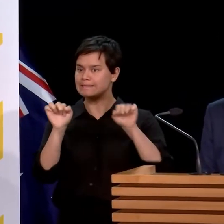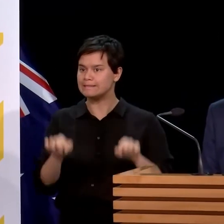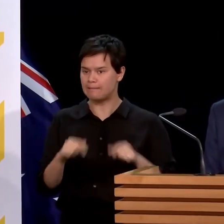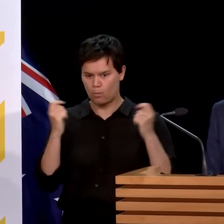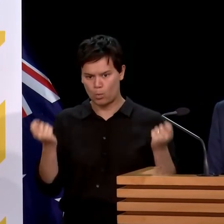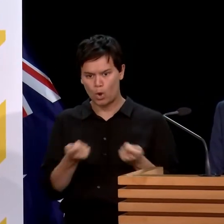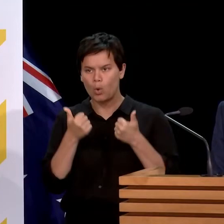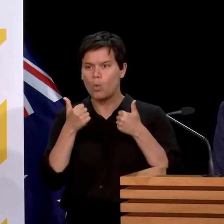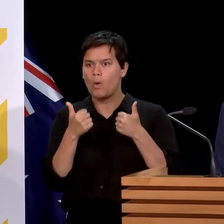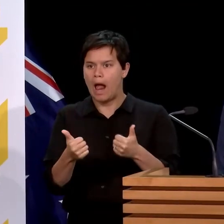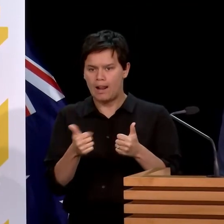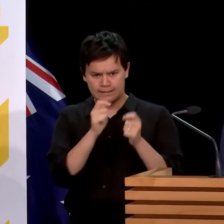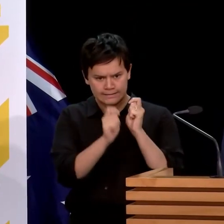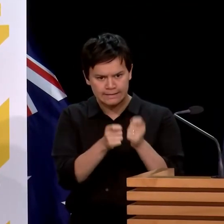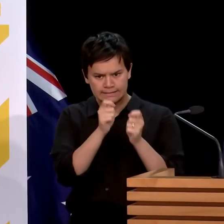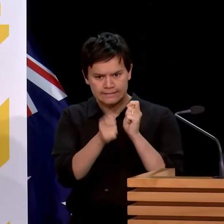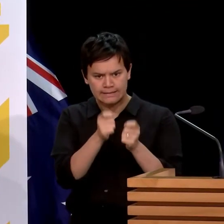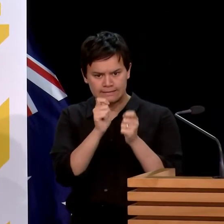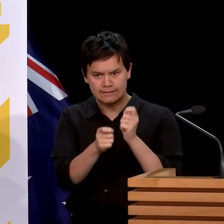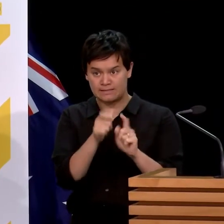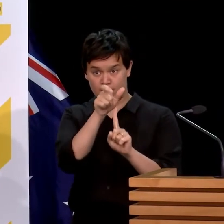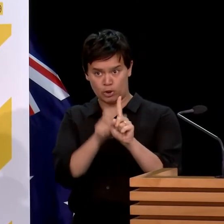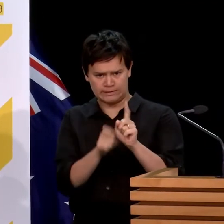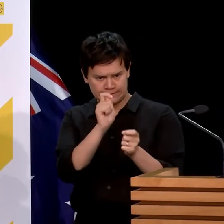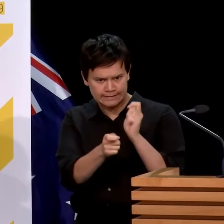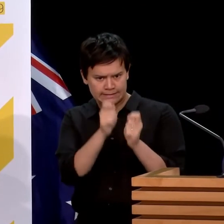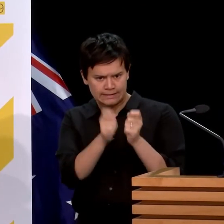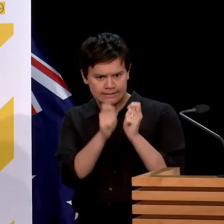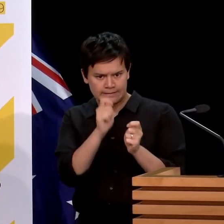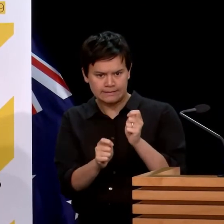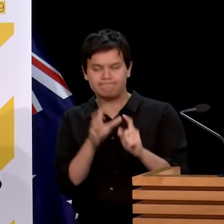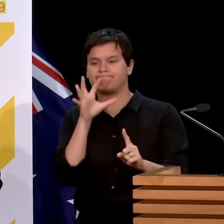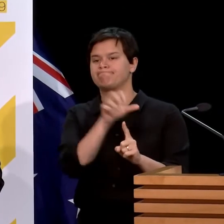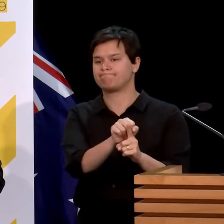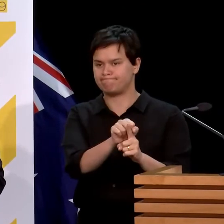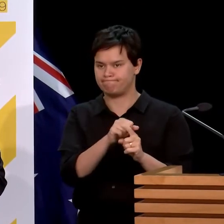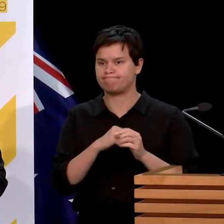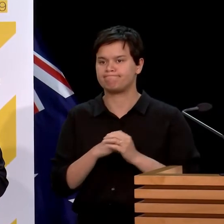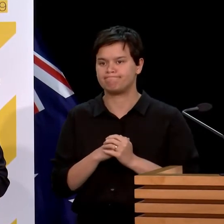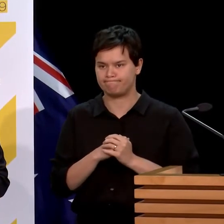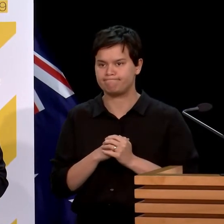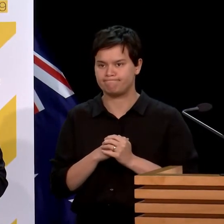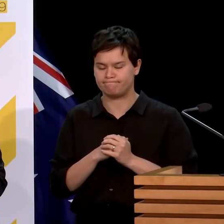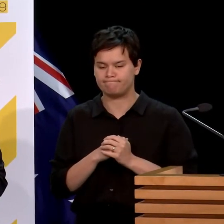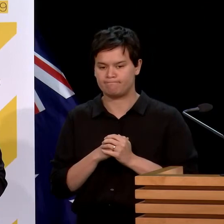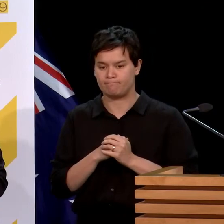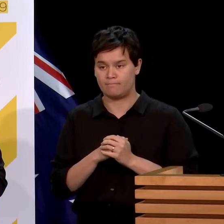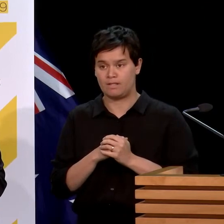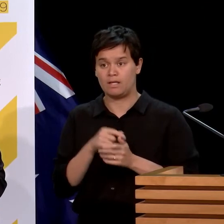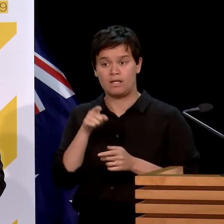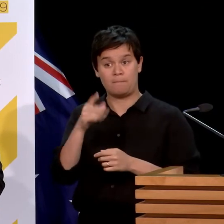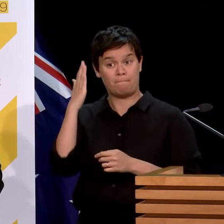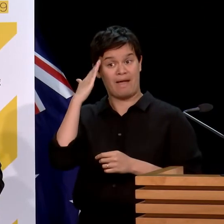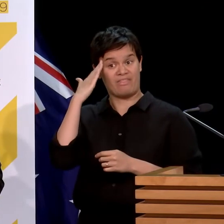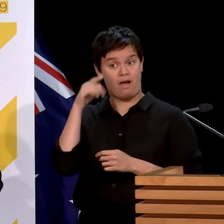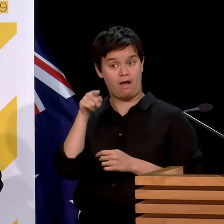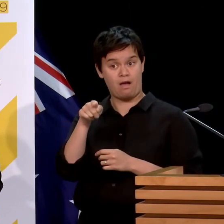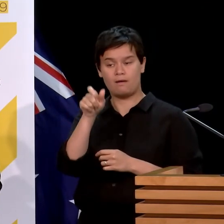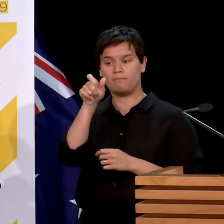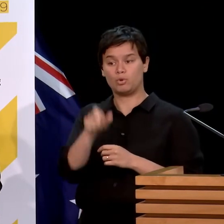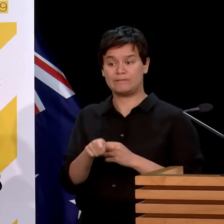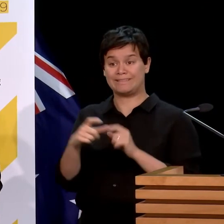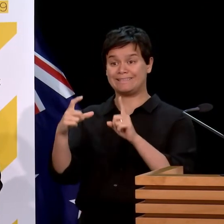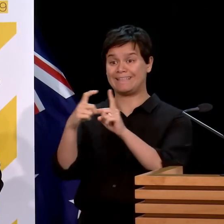it should. As they were a close contact of a previously identified case, the person has been in